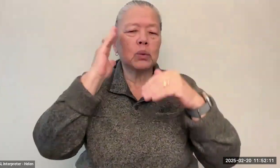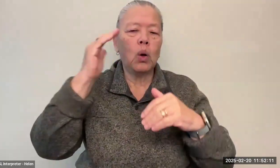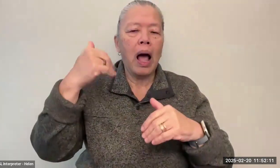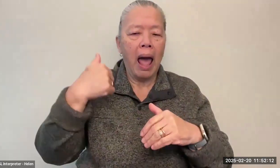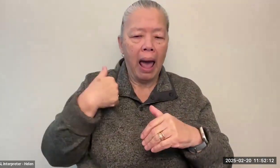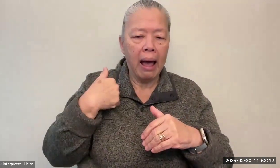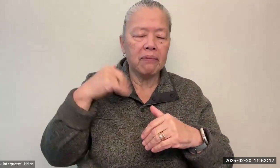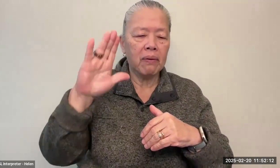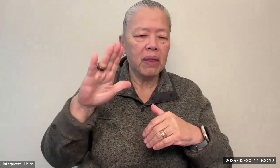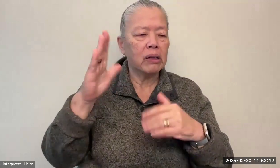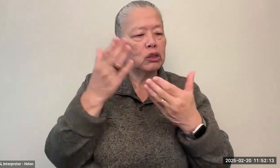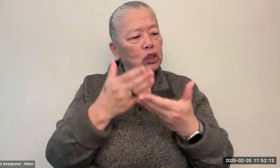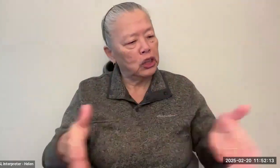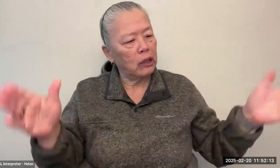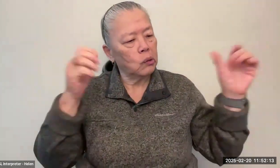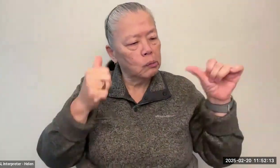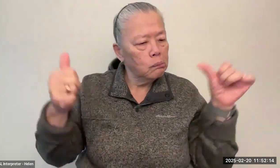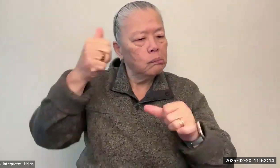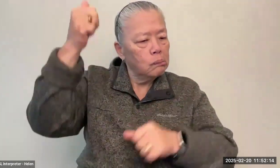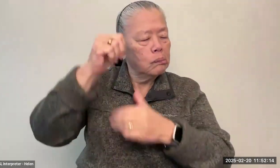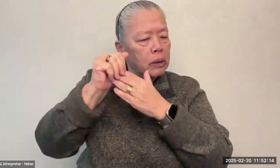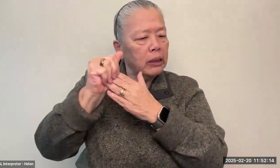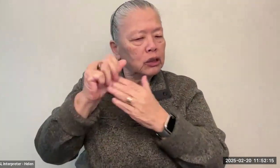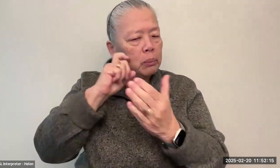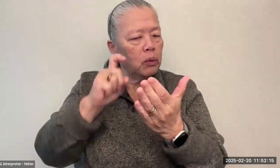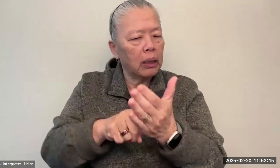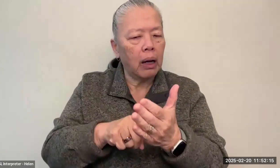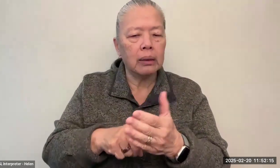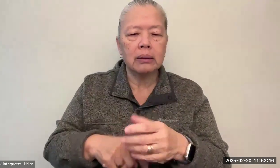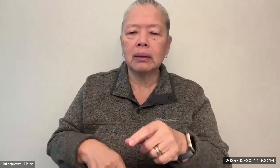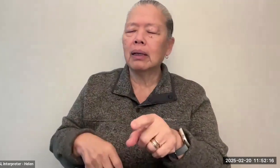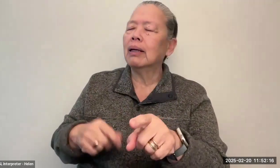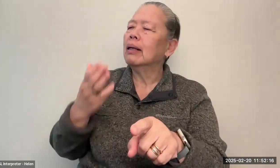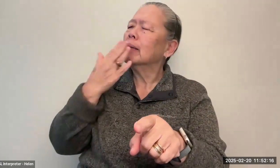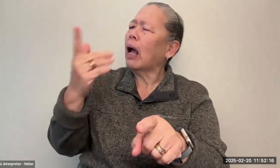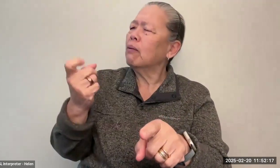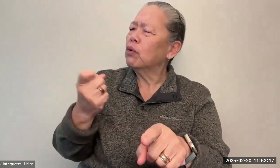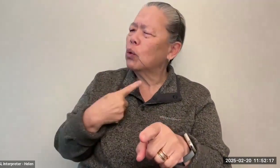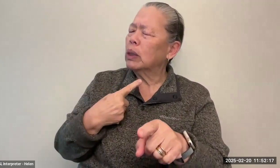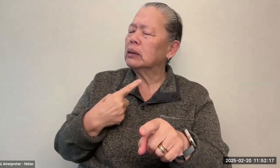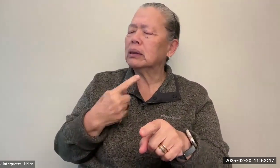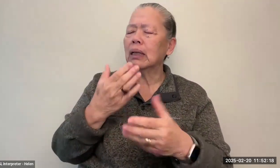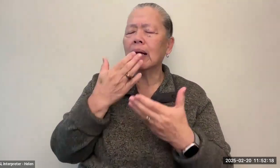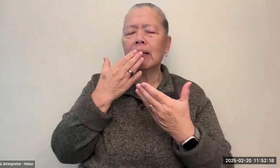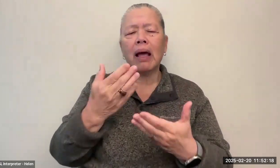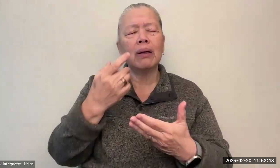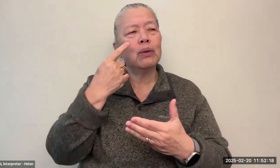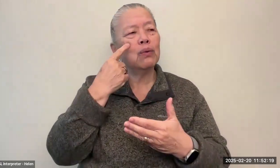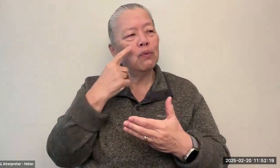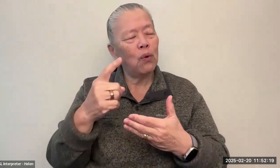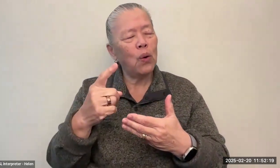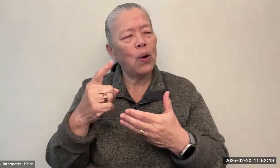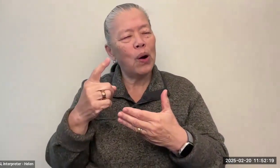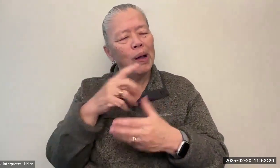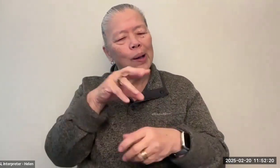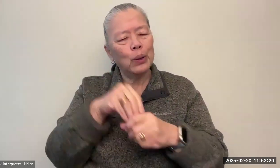superintendency recognized? Thank you for that question, and thank you for bringing the ecumenical question